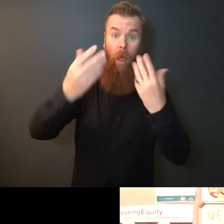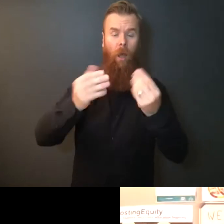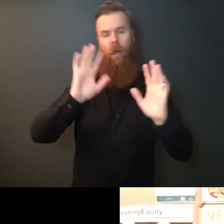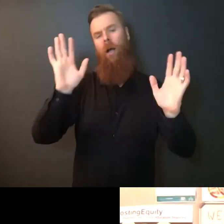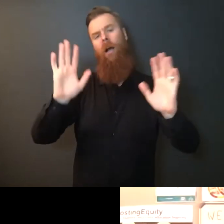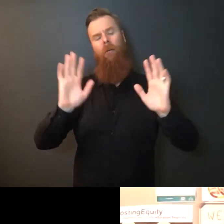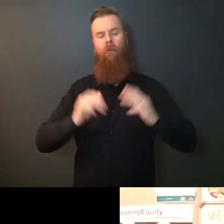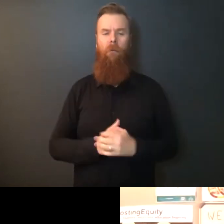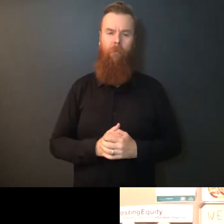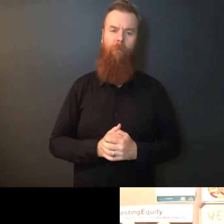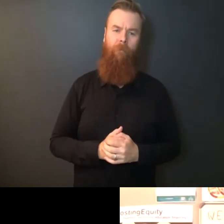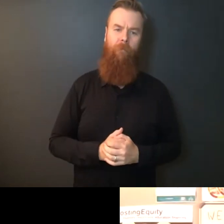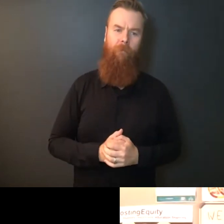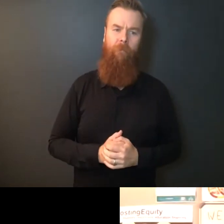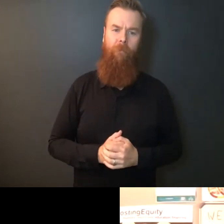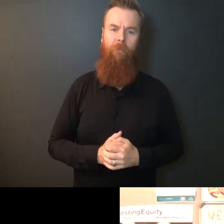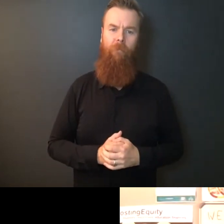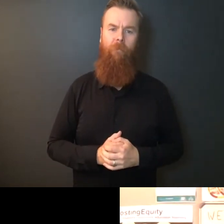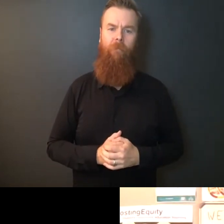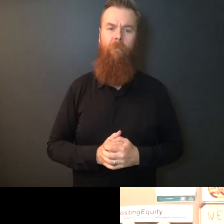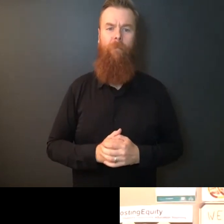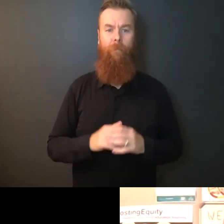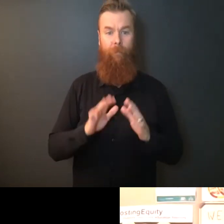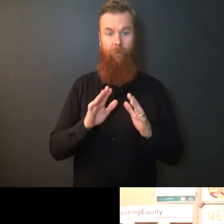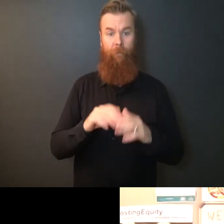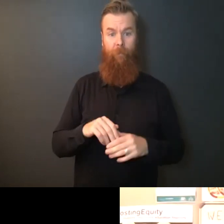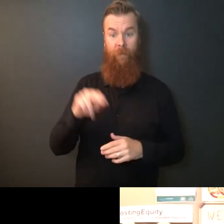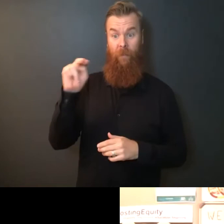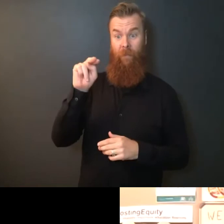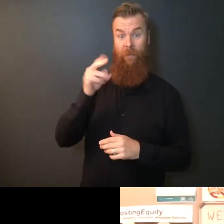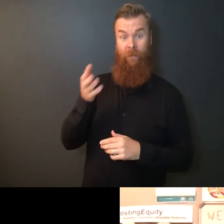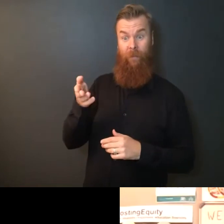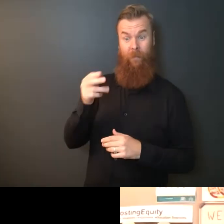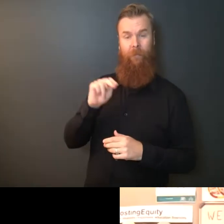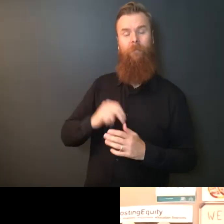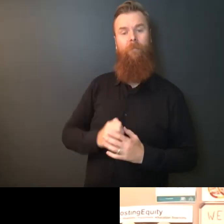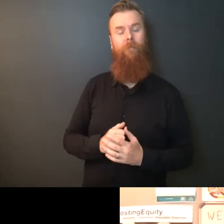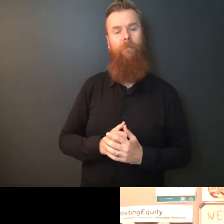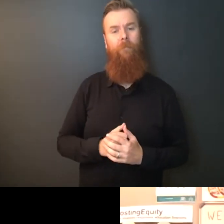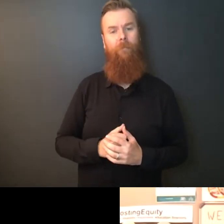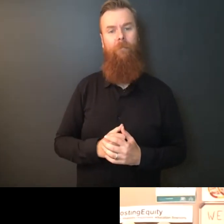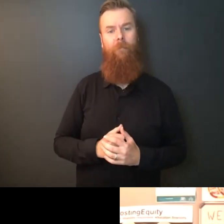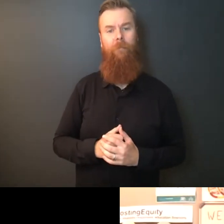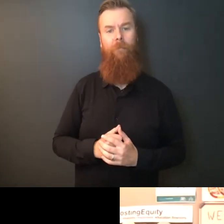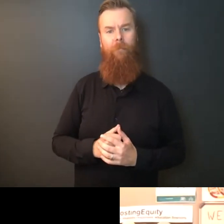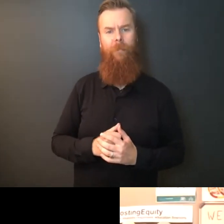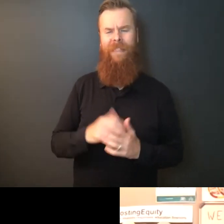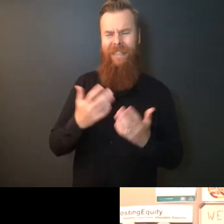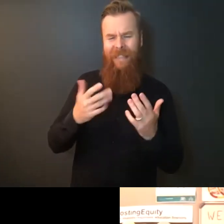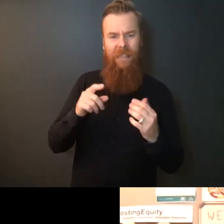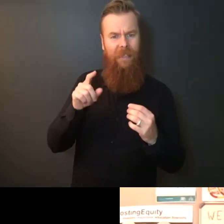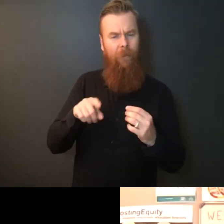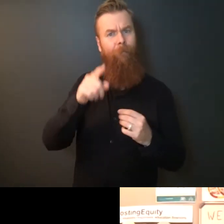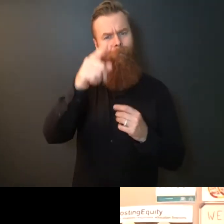of a section or touch on the topic of how to potentially reach out to